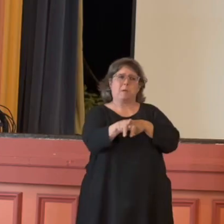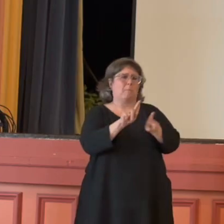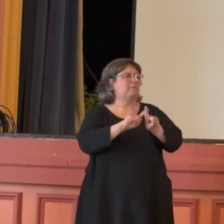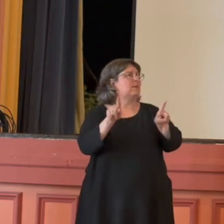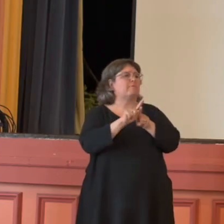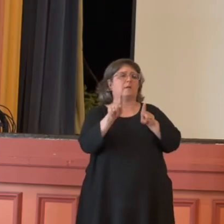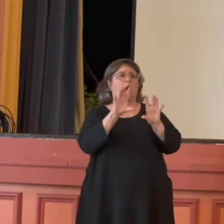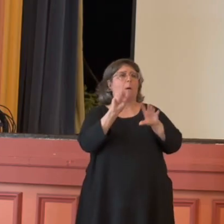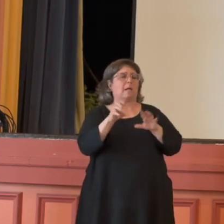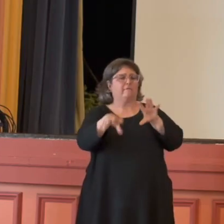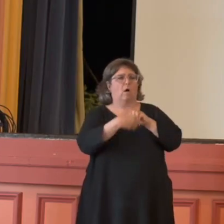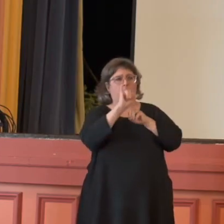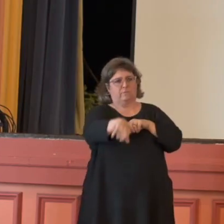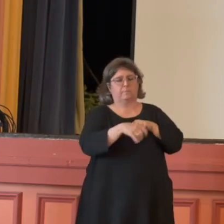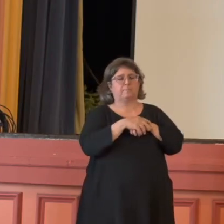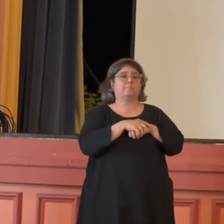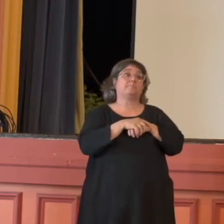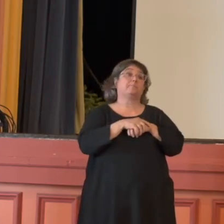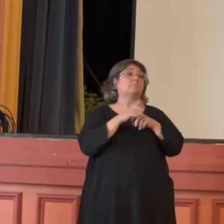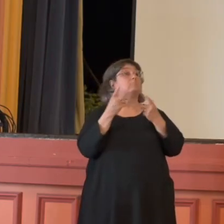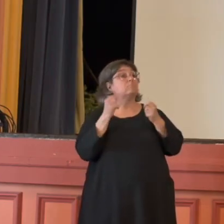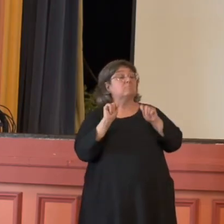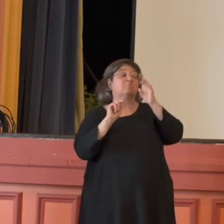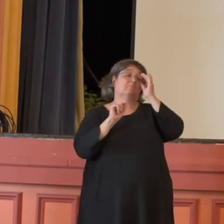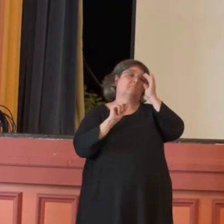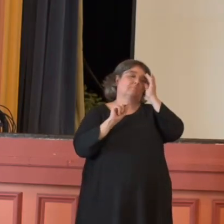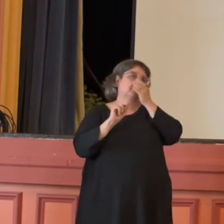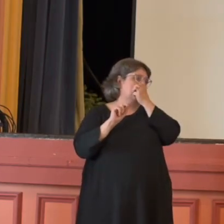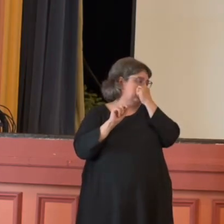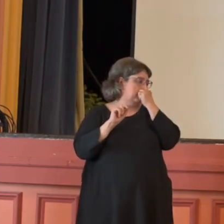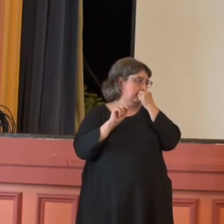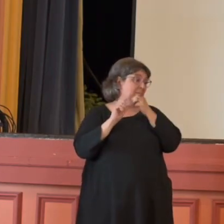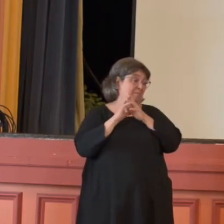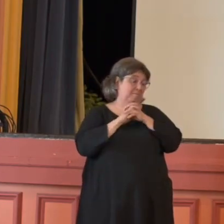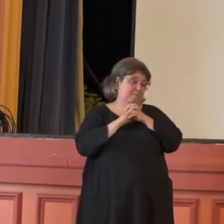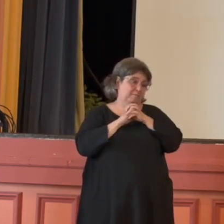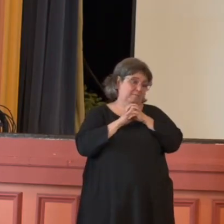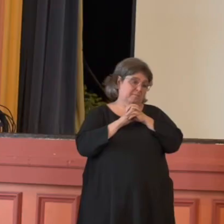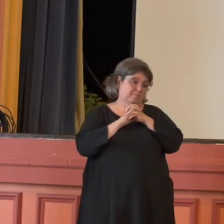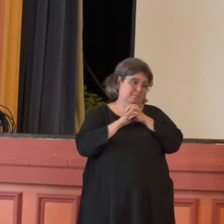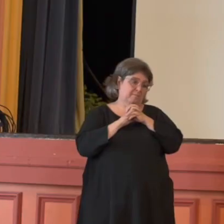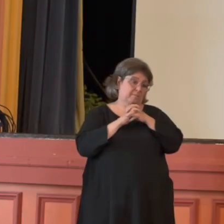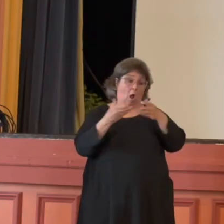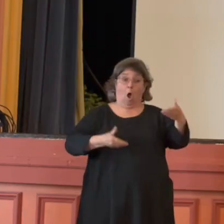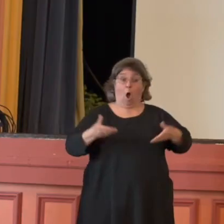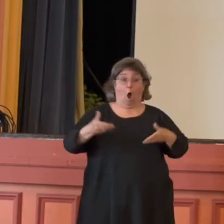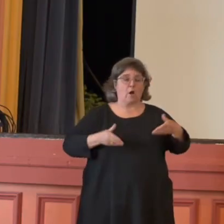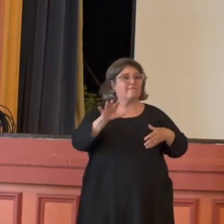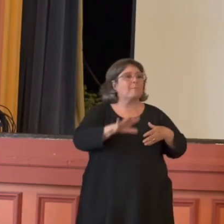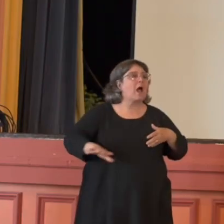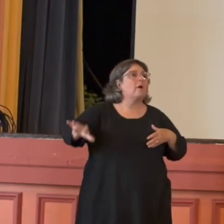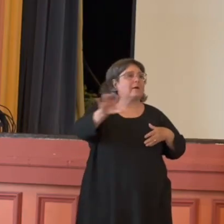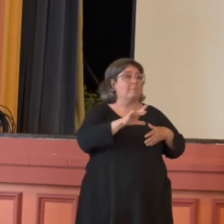different firms involved. And we're trying to, again, also hire from the